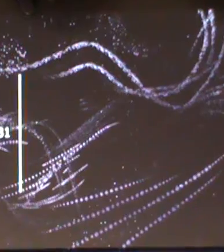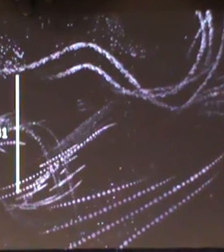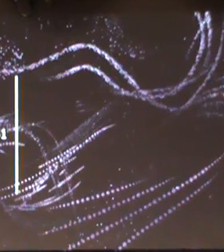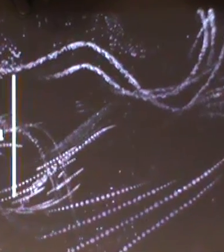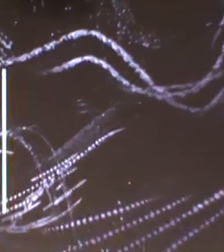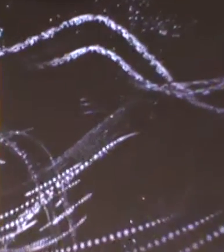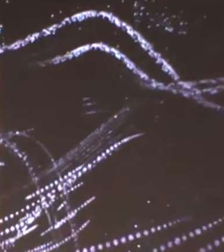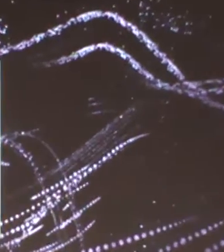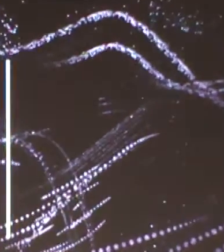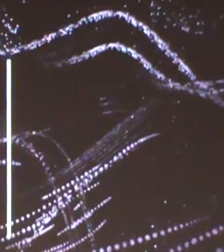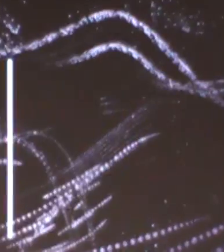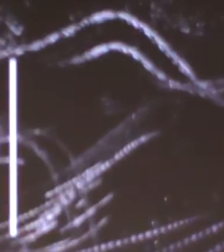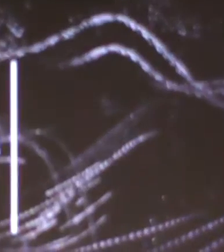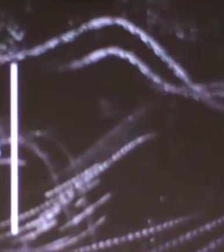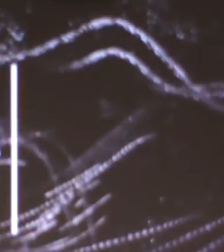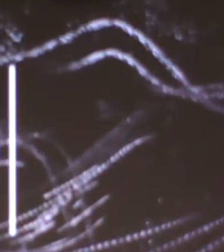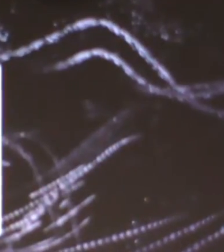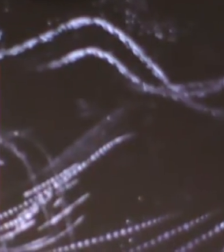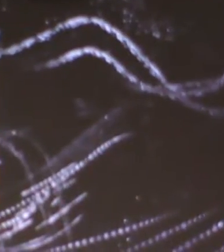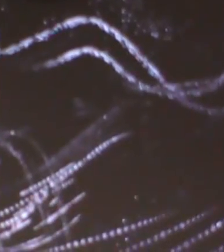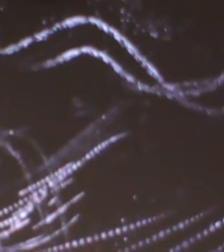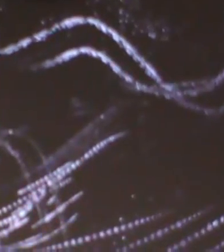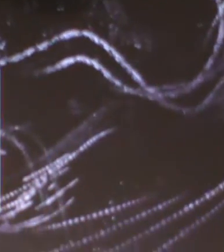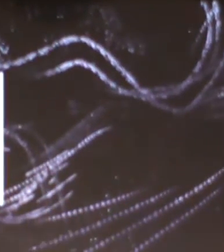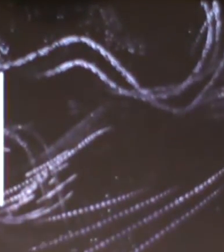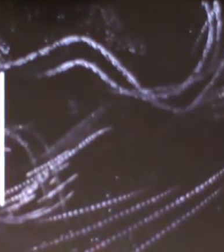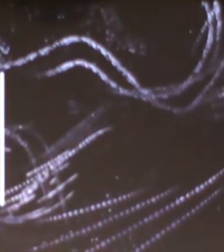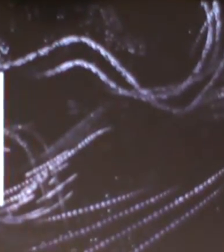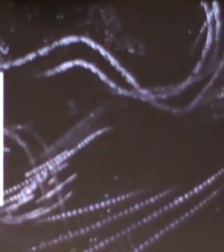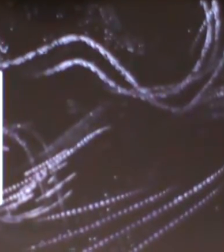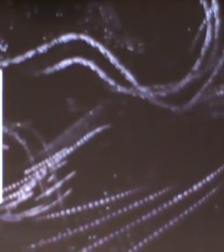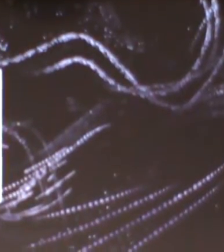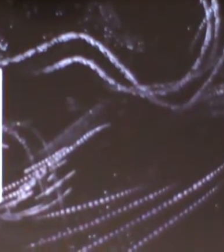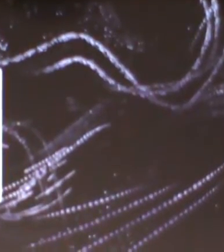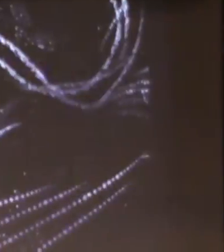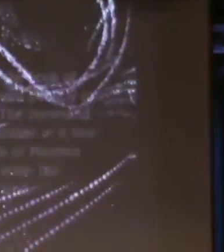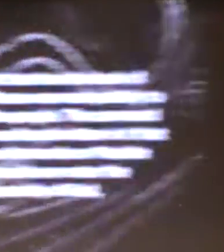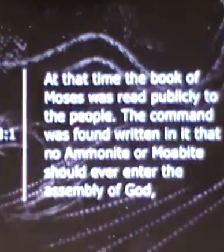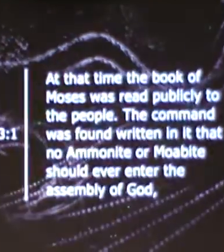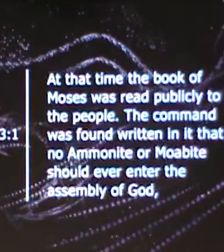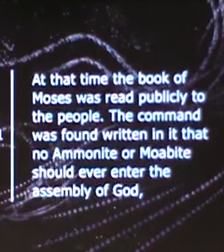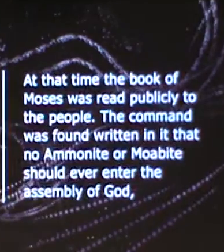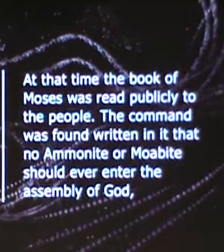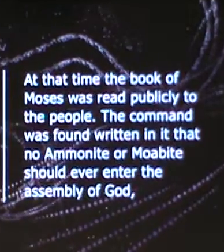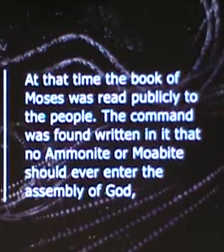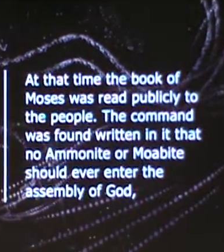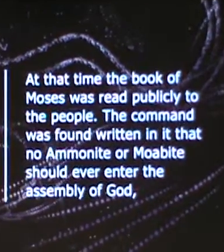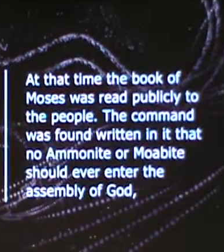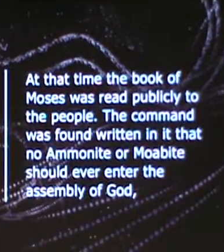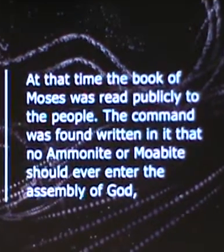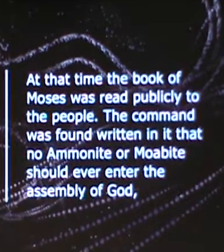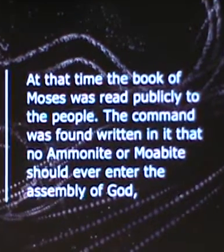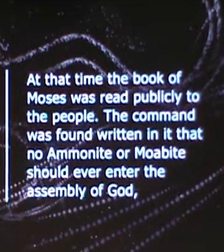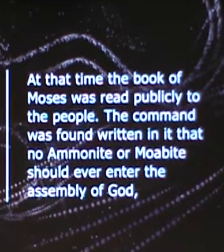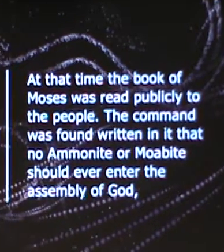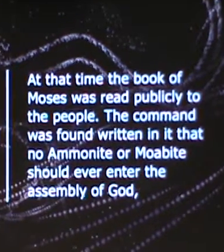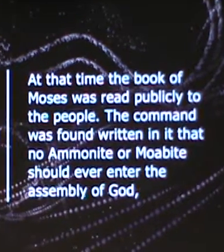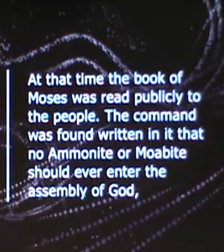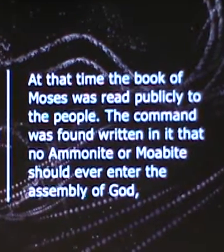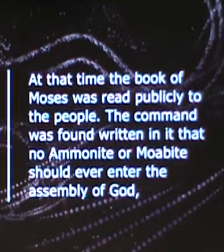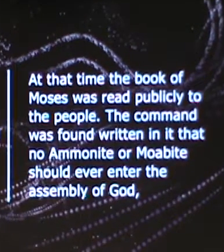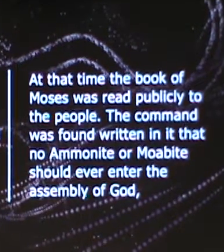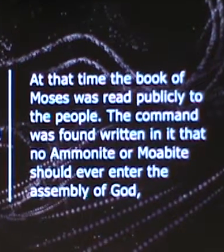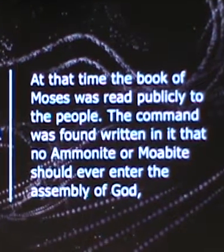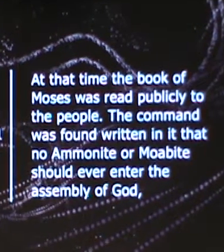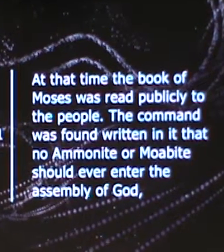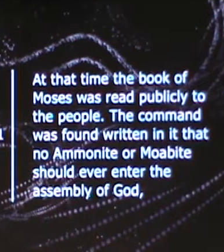This is the last week of difficult names for a while, right? At that time, the book of Moses was read publicly to the people.